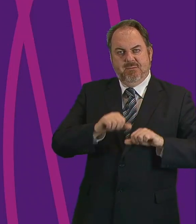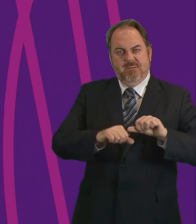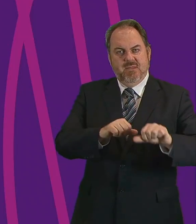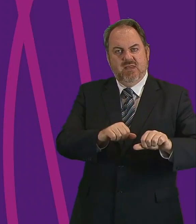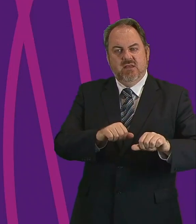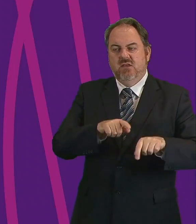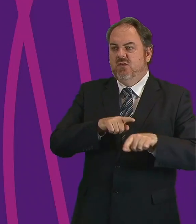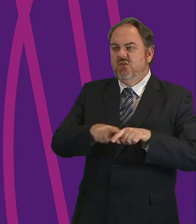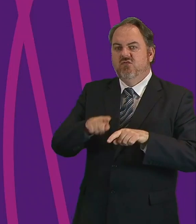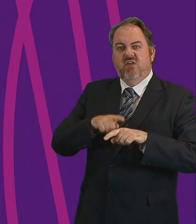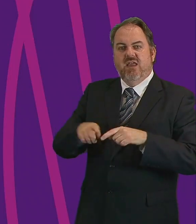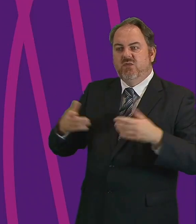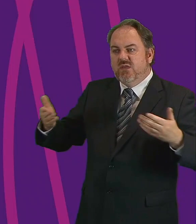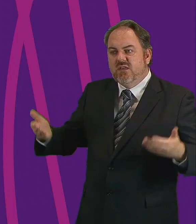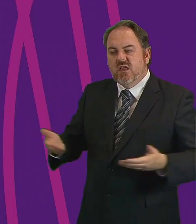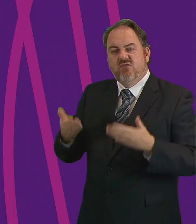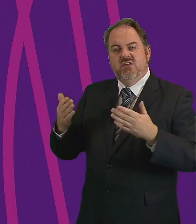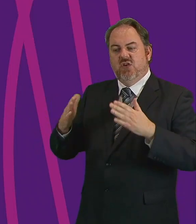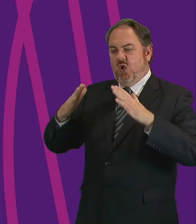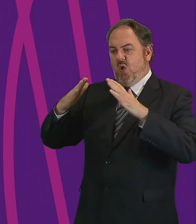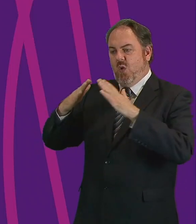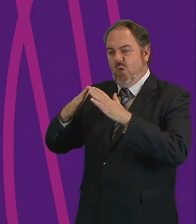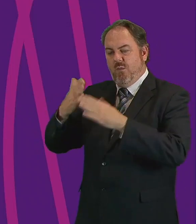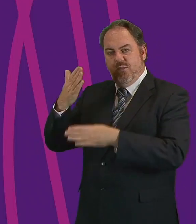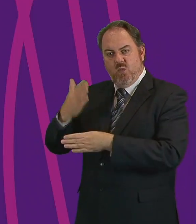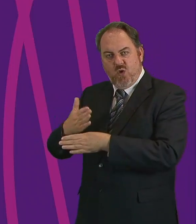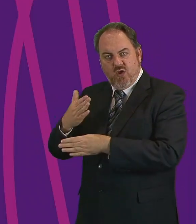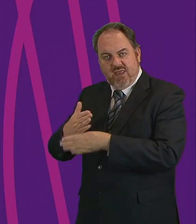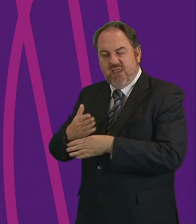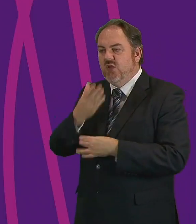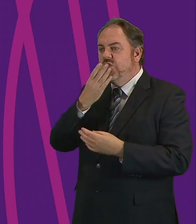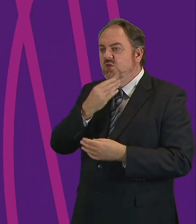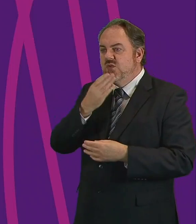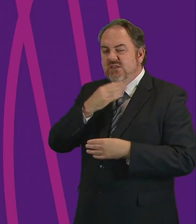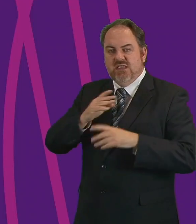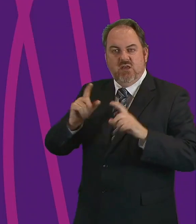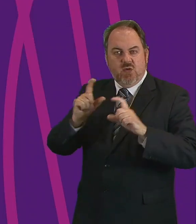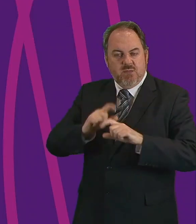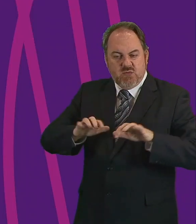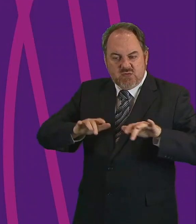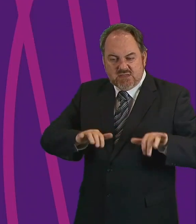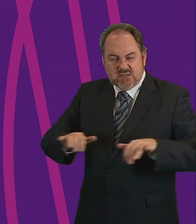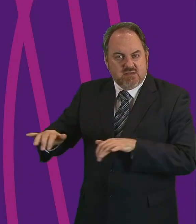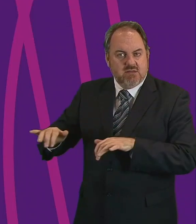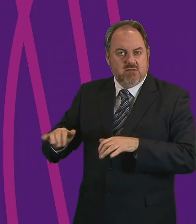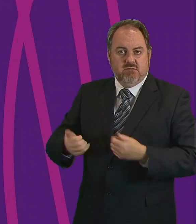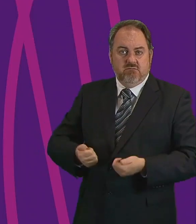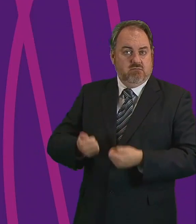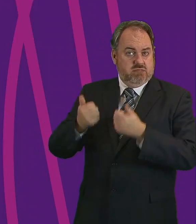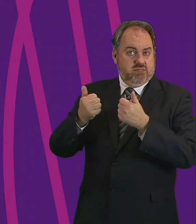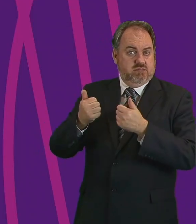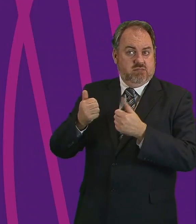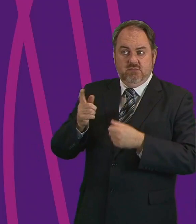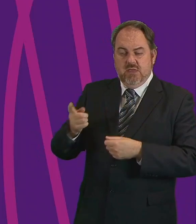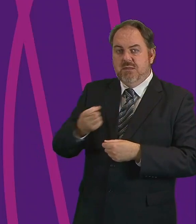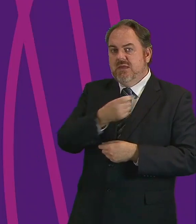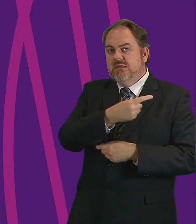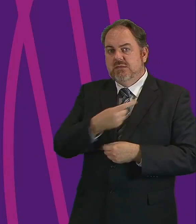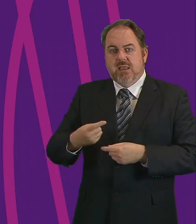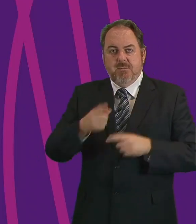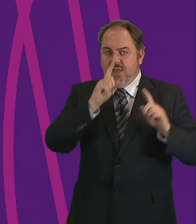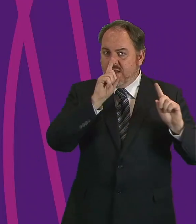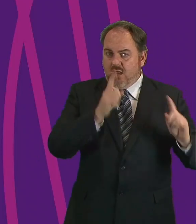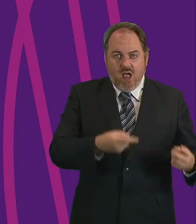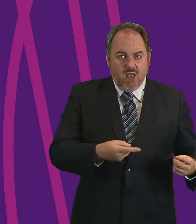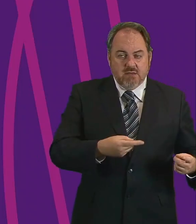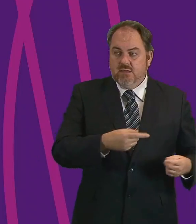of home working and digital platforms and remote working procedures has been challenging for some, but it's also created